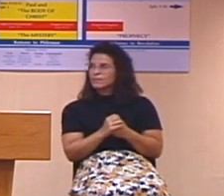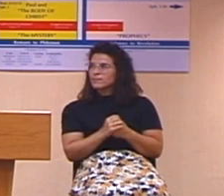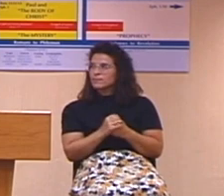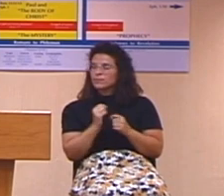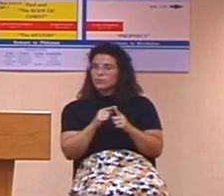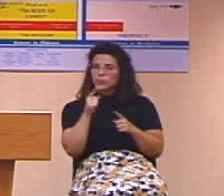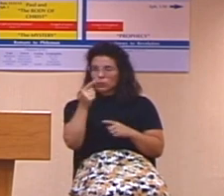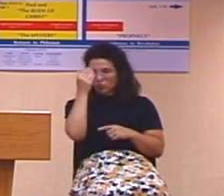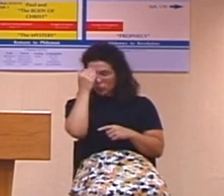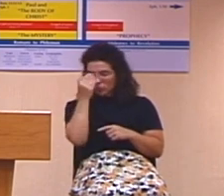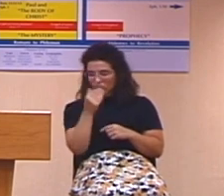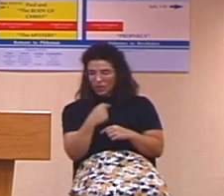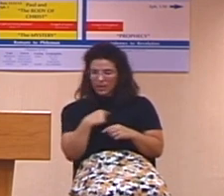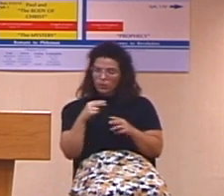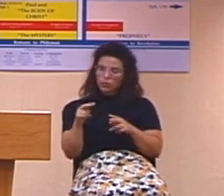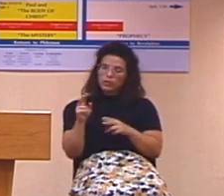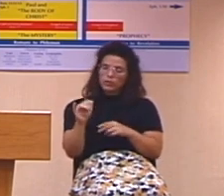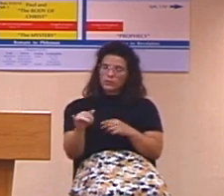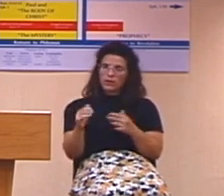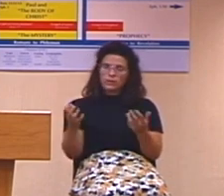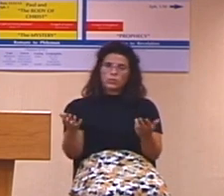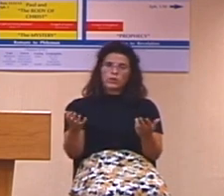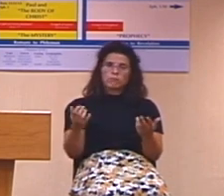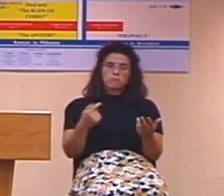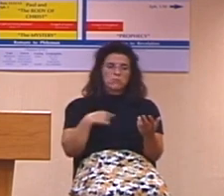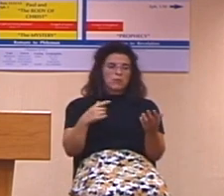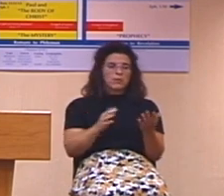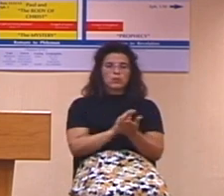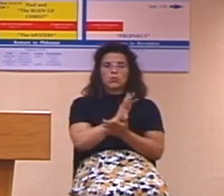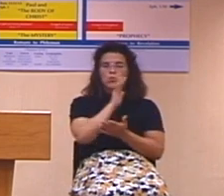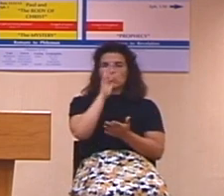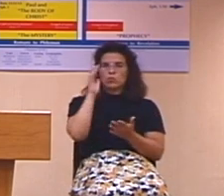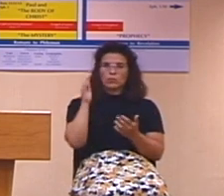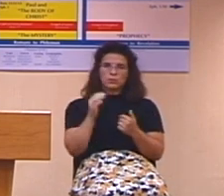But you know what? I look at it as what? I'm in glory, man.